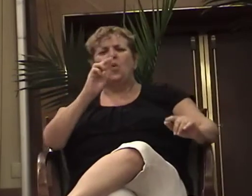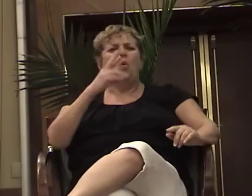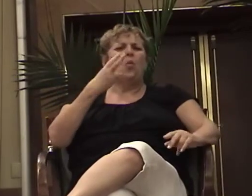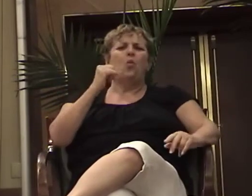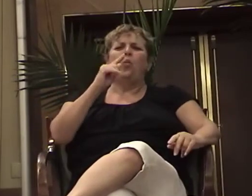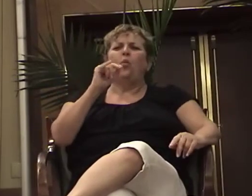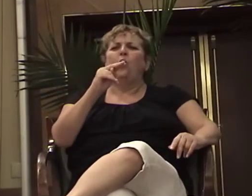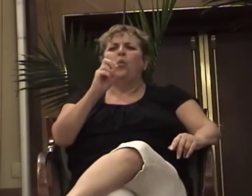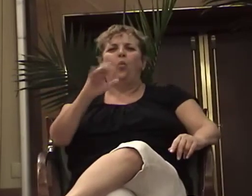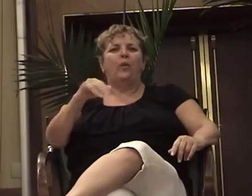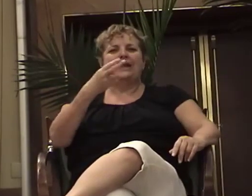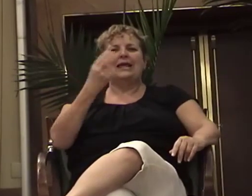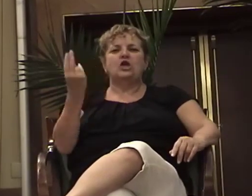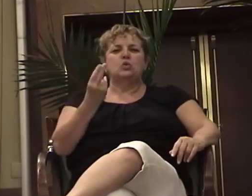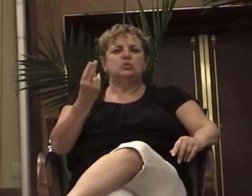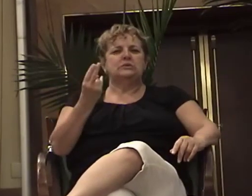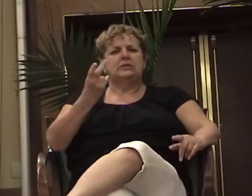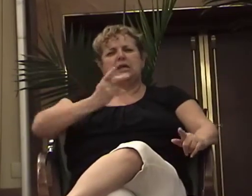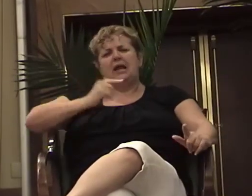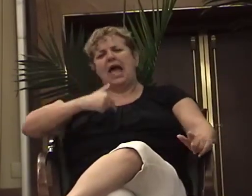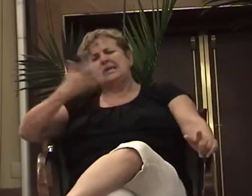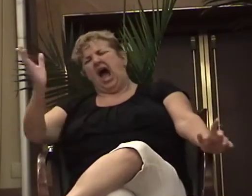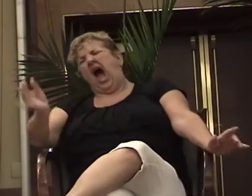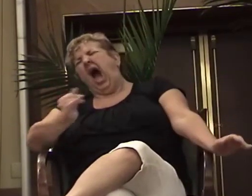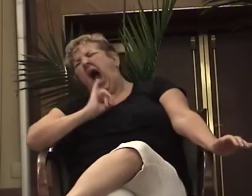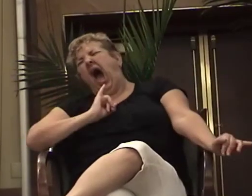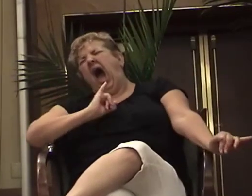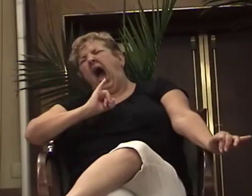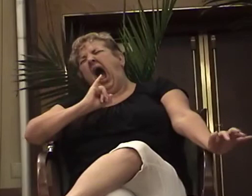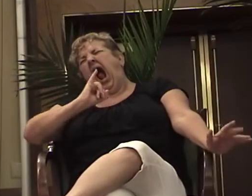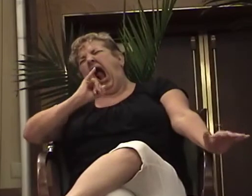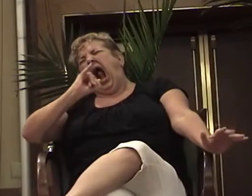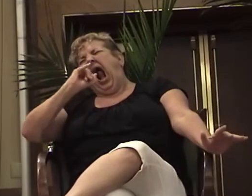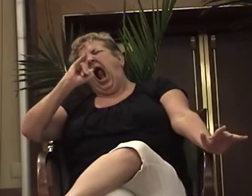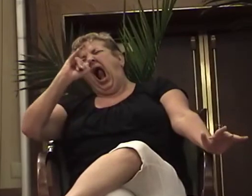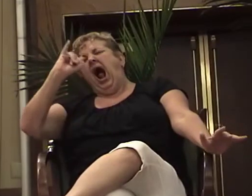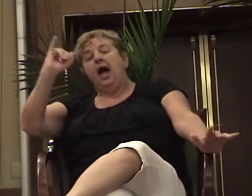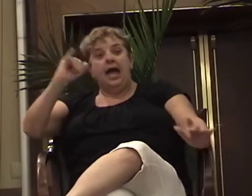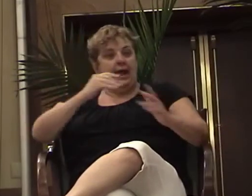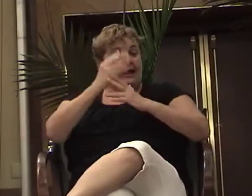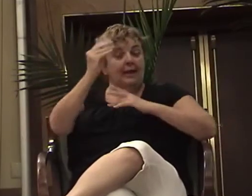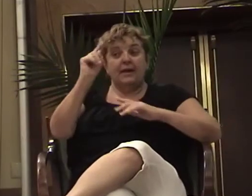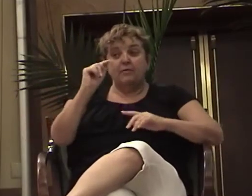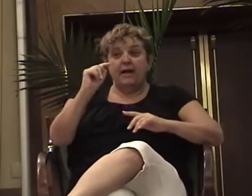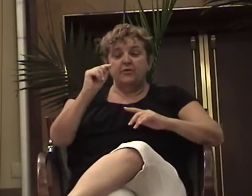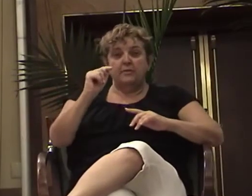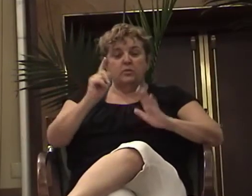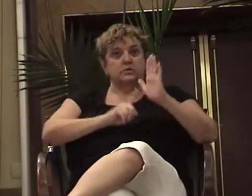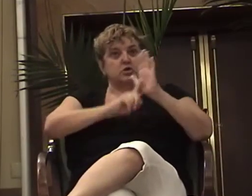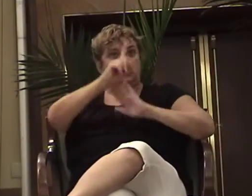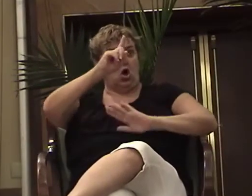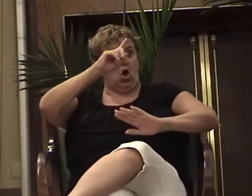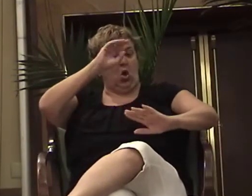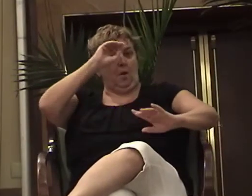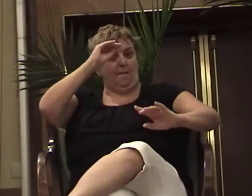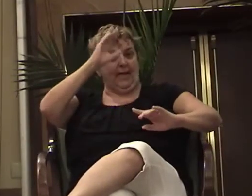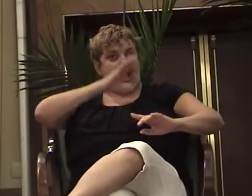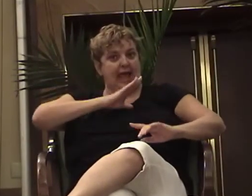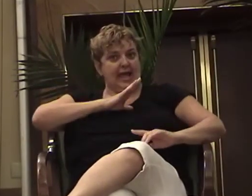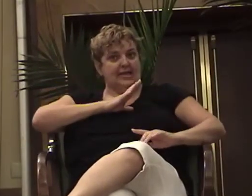all of a sudden, I come out of the bathroom and there was a tall brother standing there. He said, "Was that you singing?" I